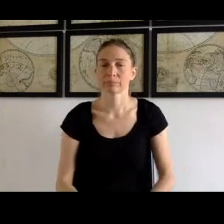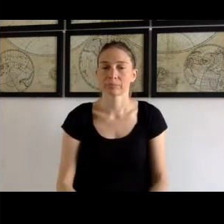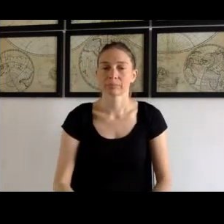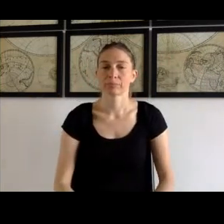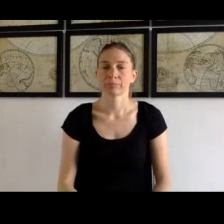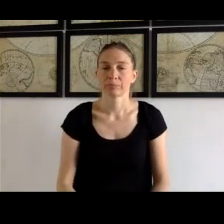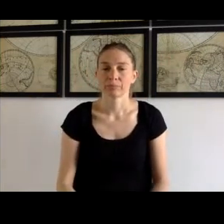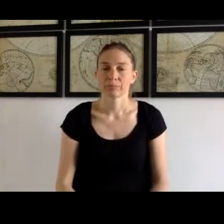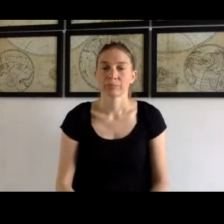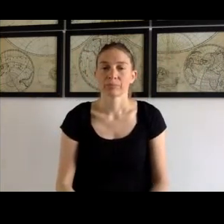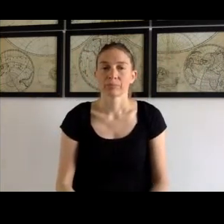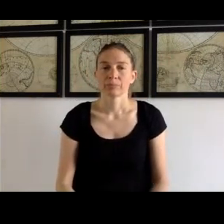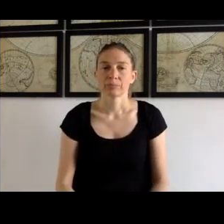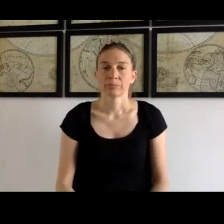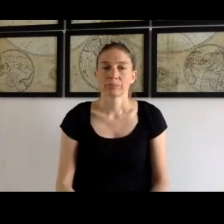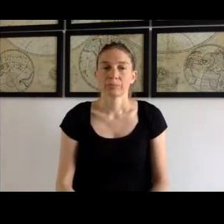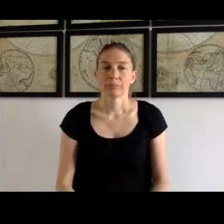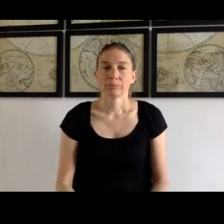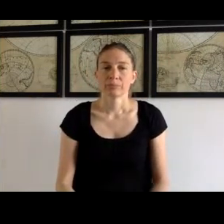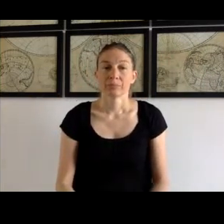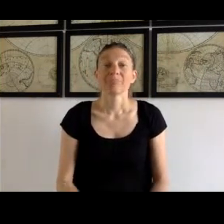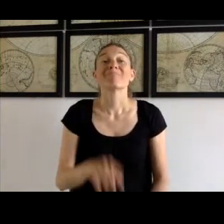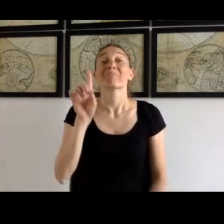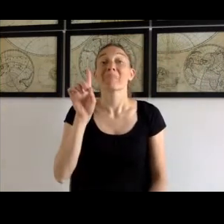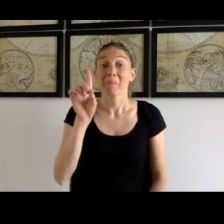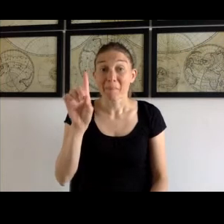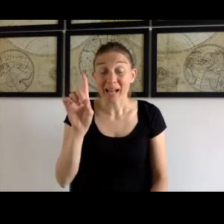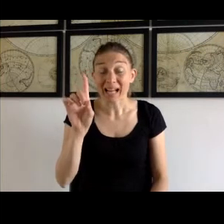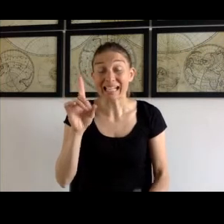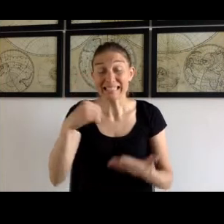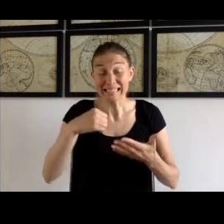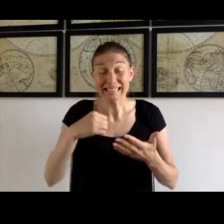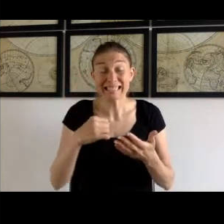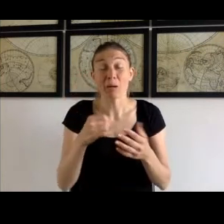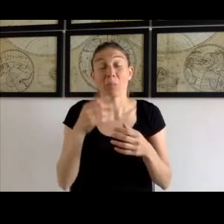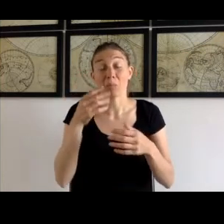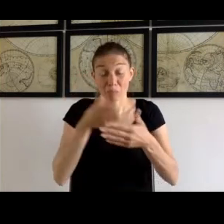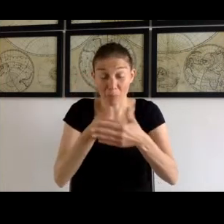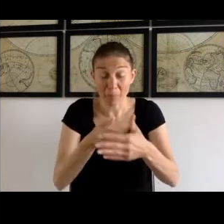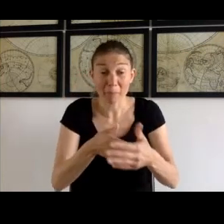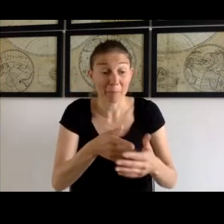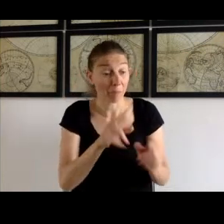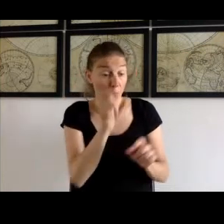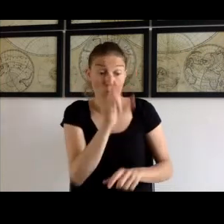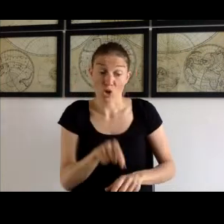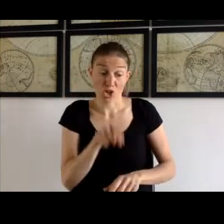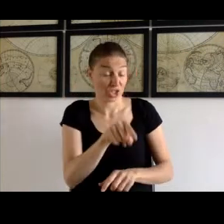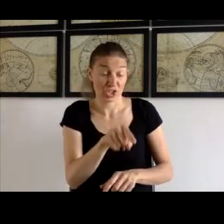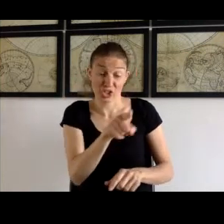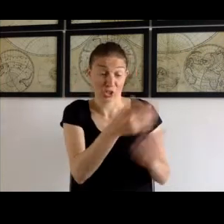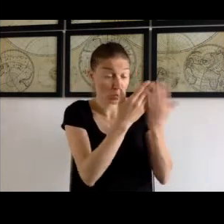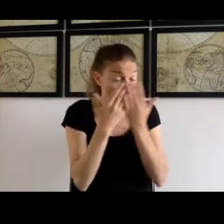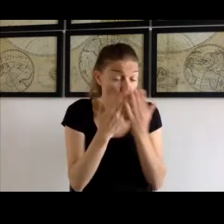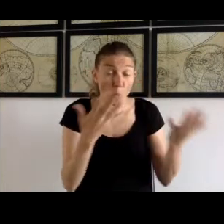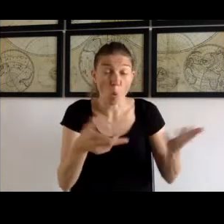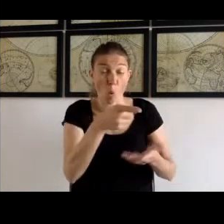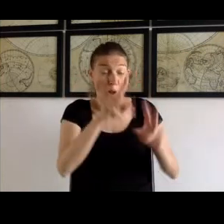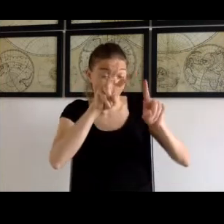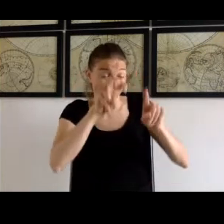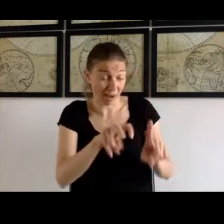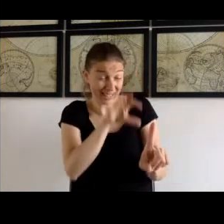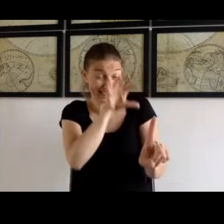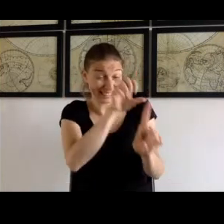produce a strong stigma of person with disability. When I explain about the assessment, if the assessment is only